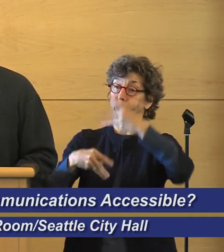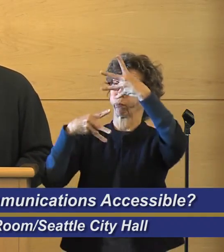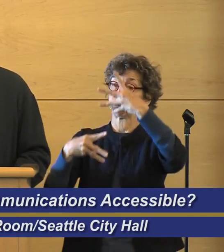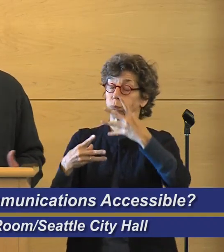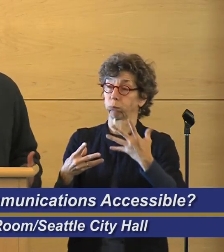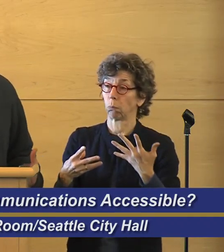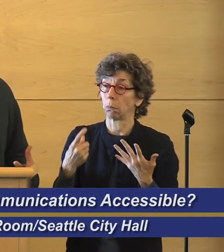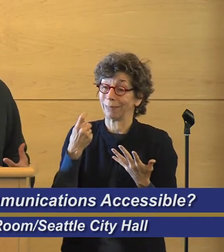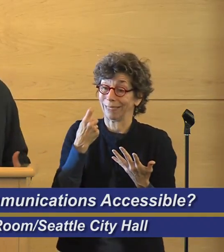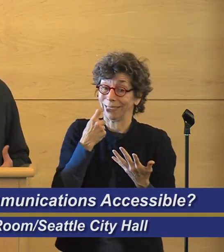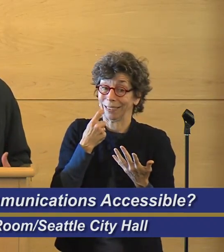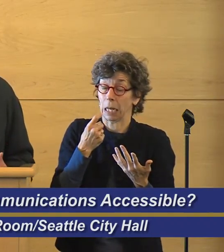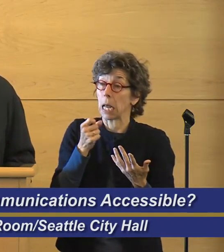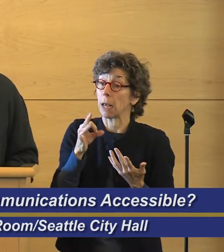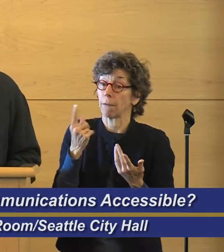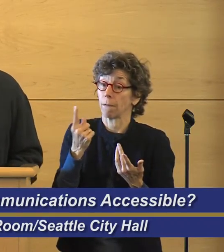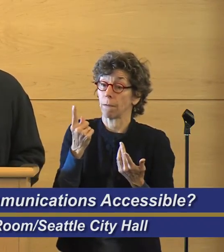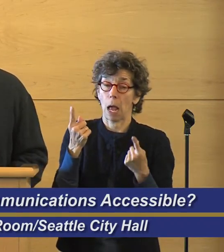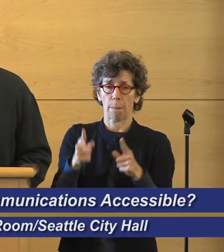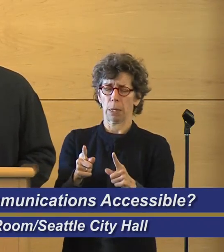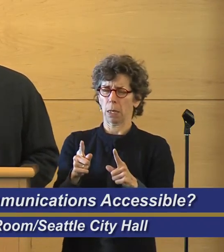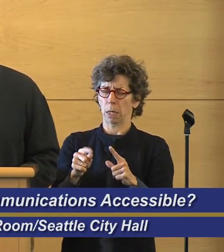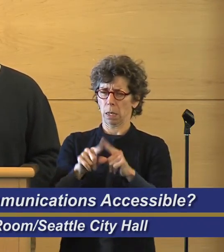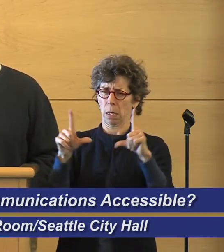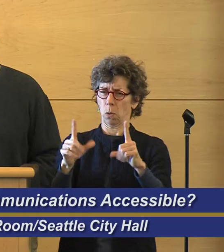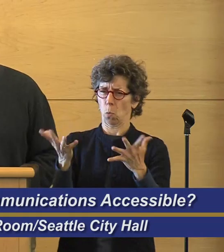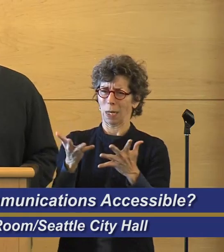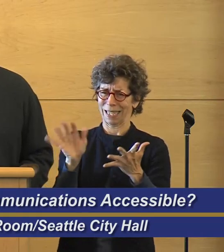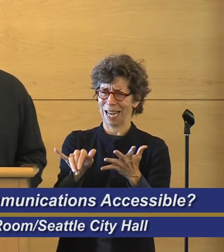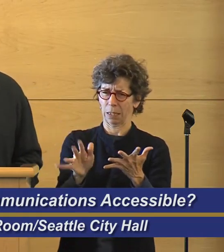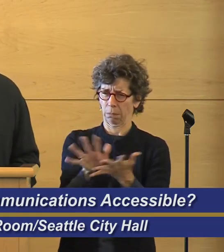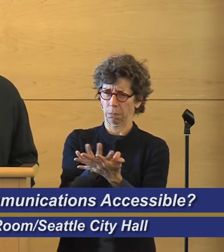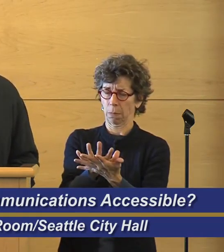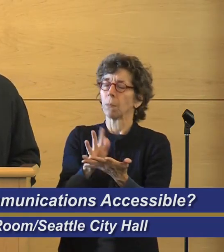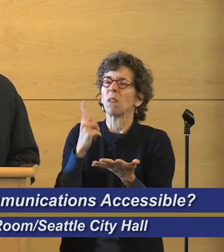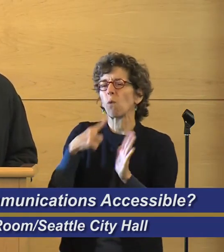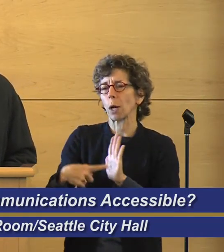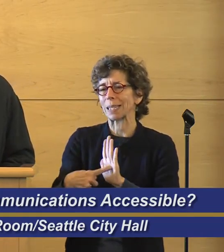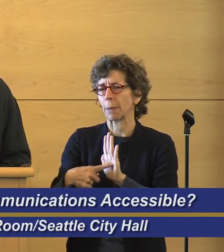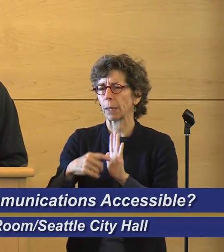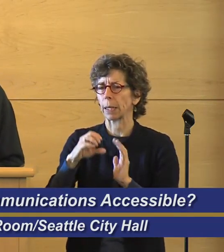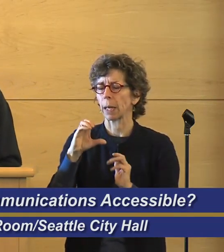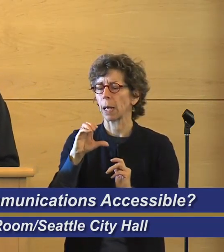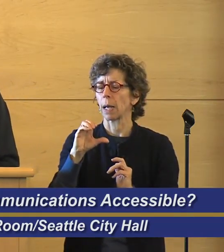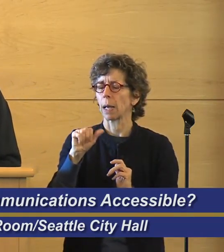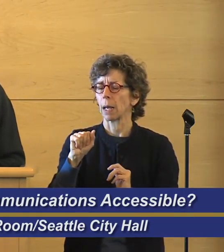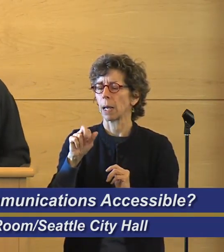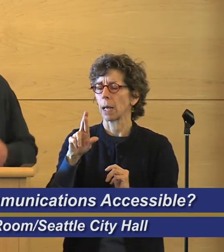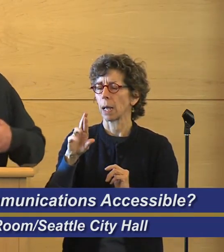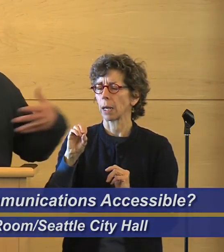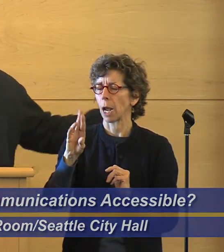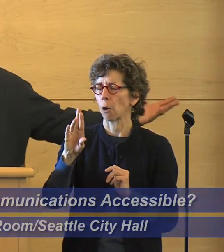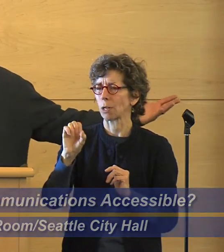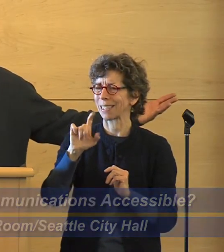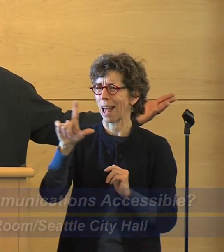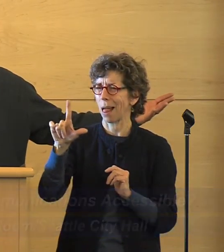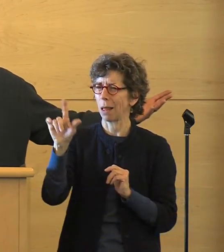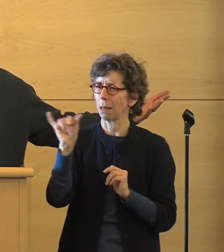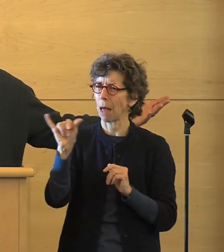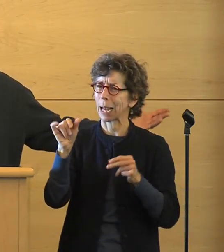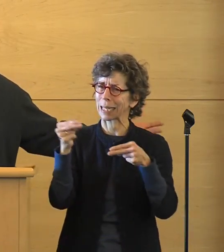like, what is this? How do I use it? What's its current state? Is it on? Is it off? Is it selected,